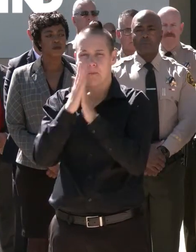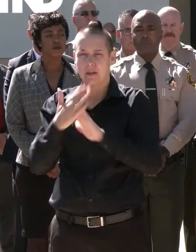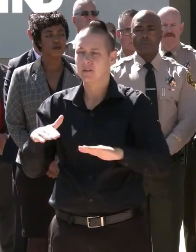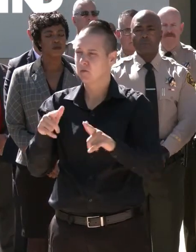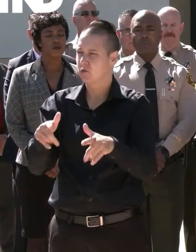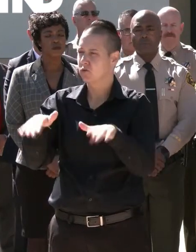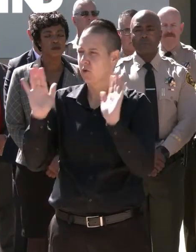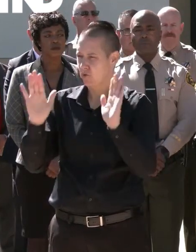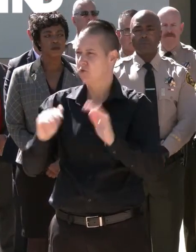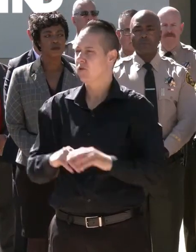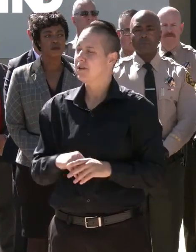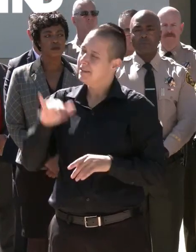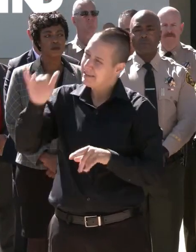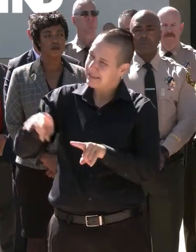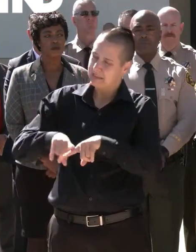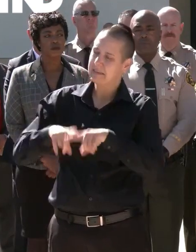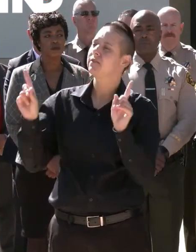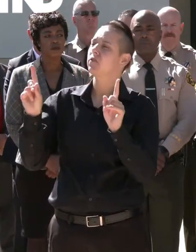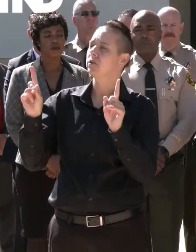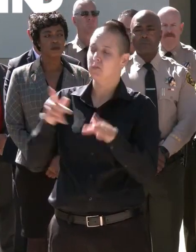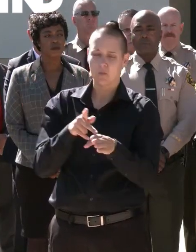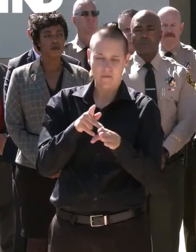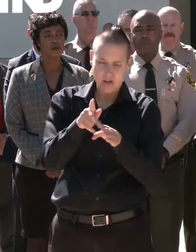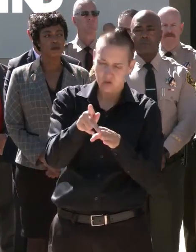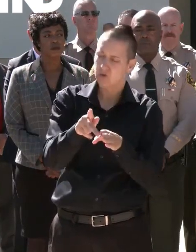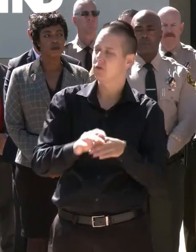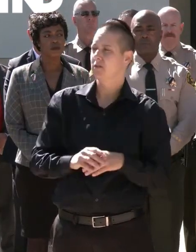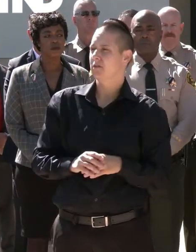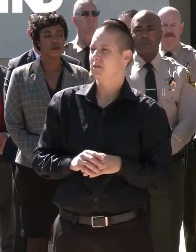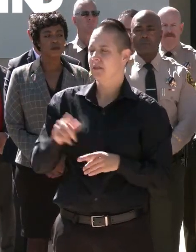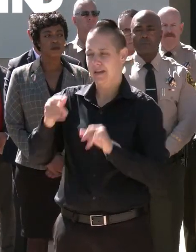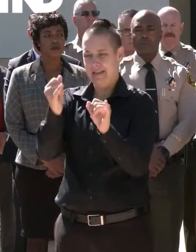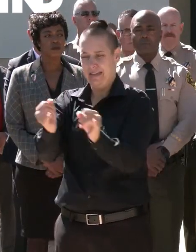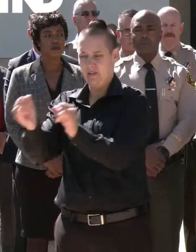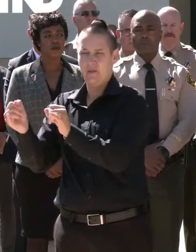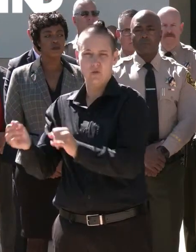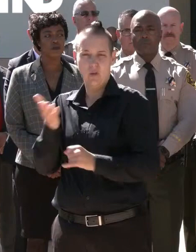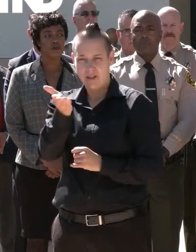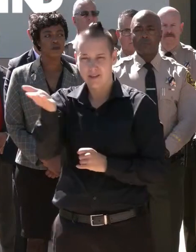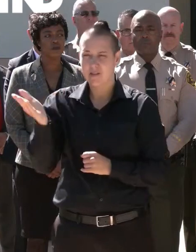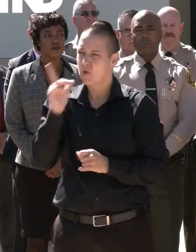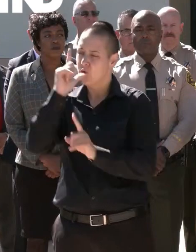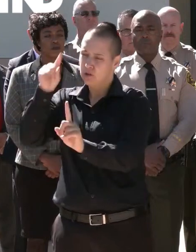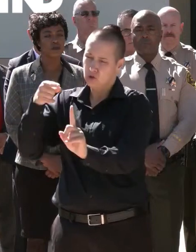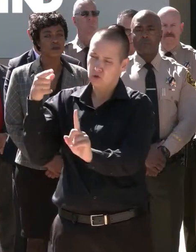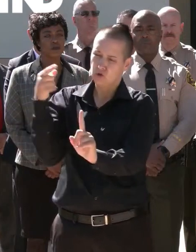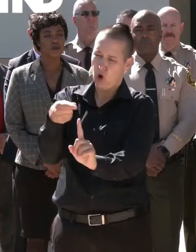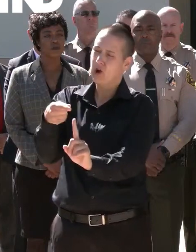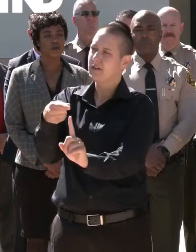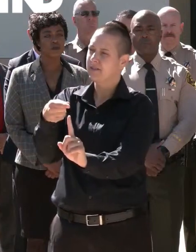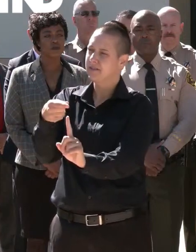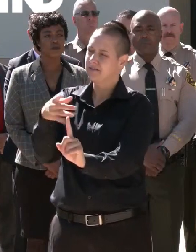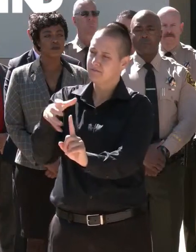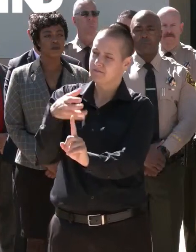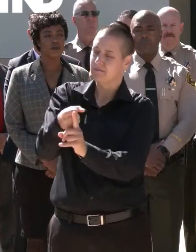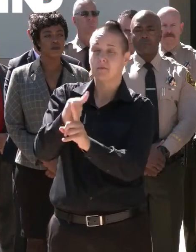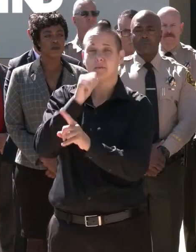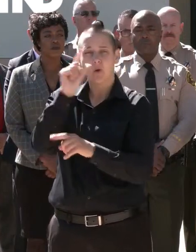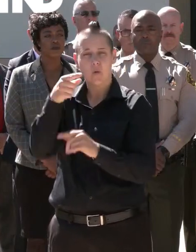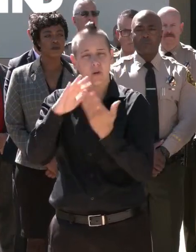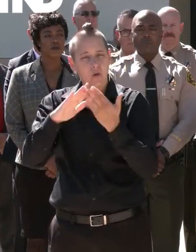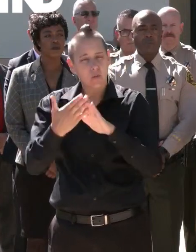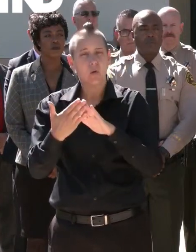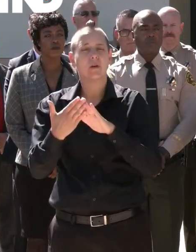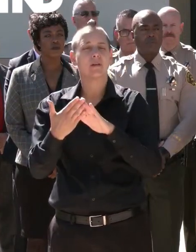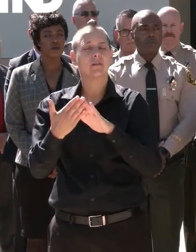peacefully. That's the difference between professionals and individuals out there who are targeting not only community